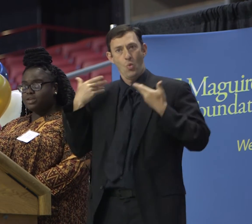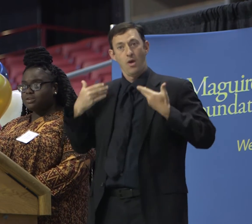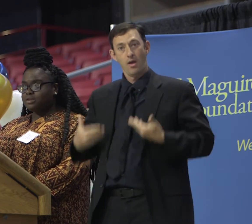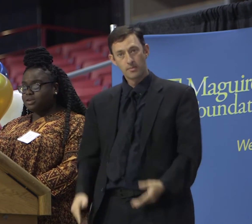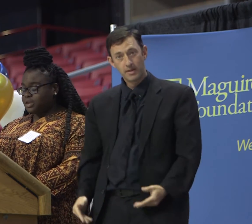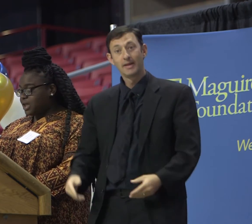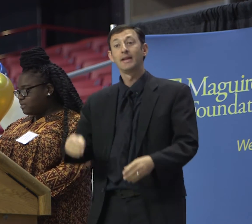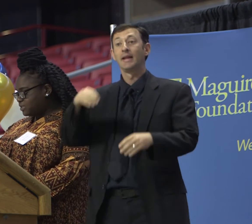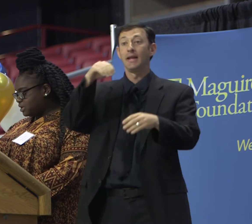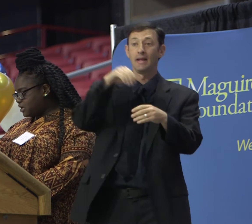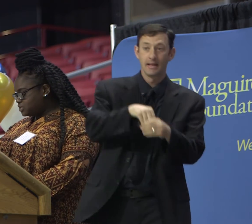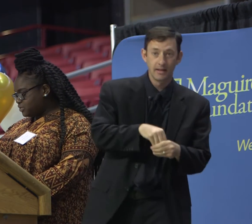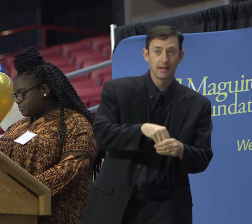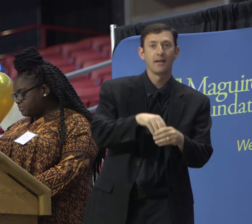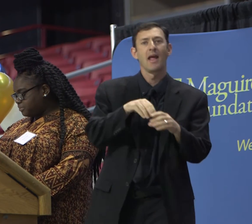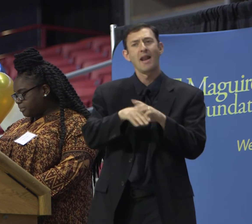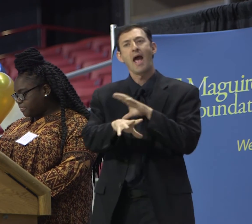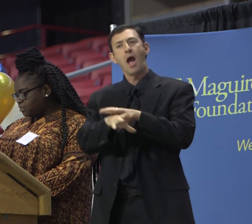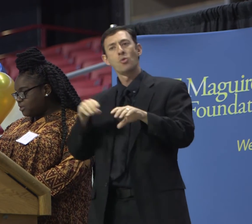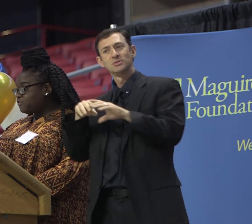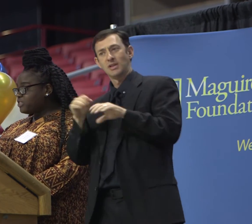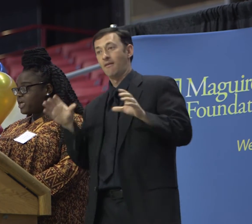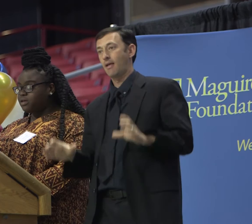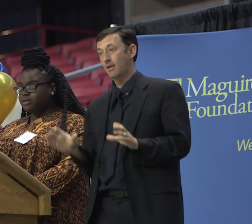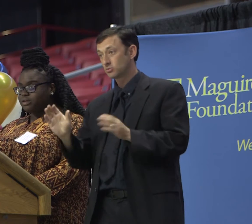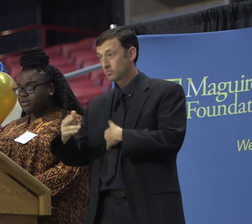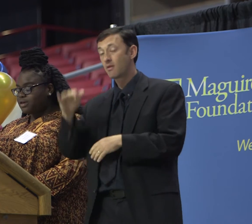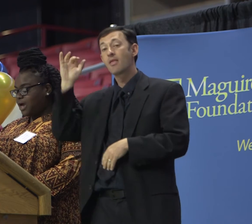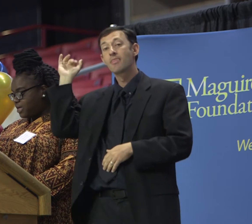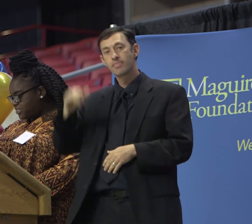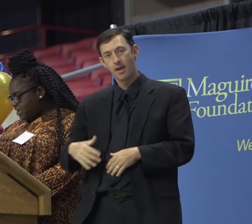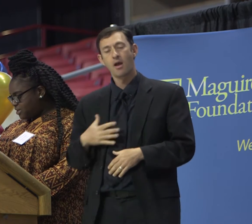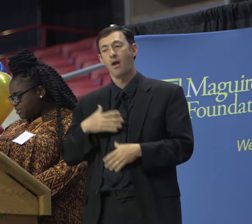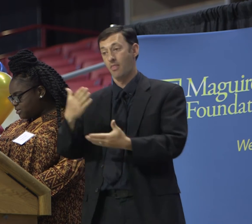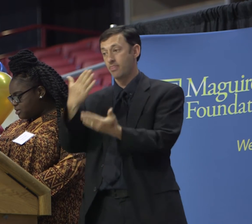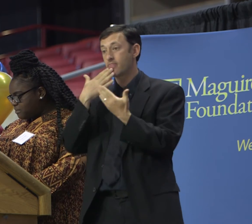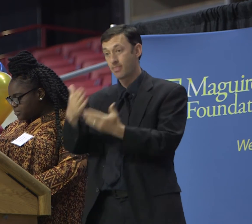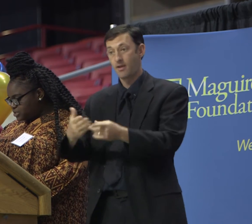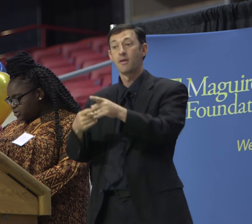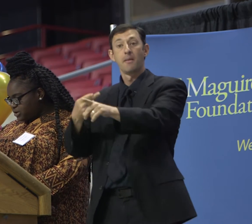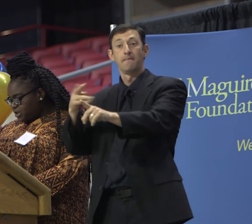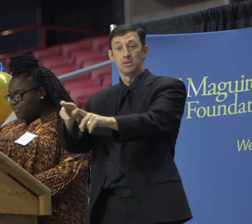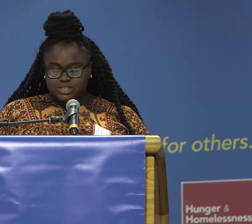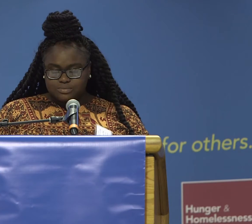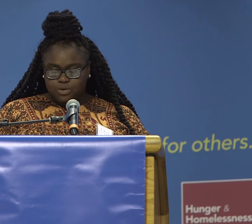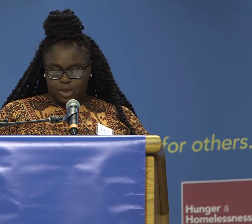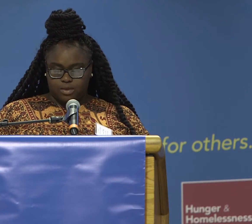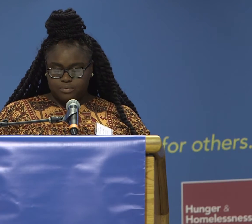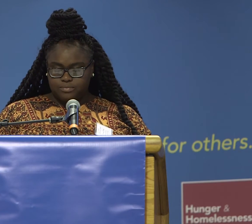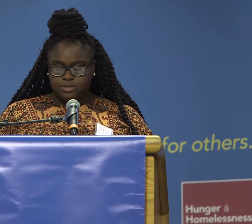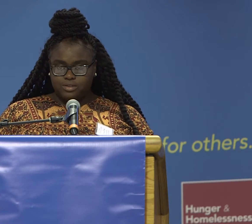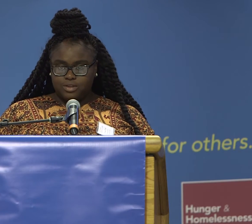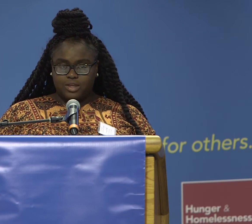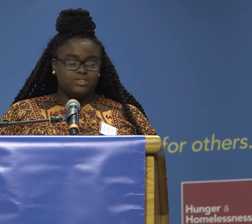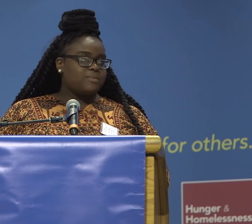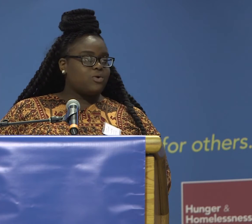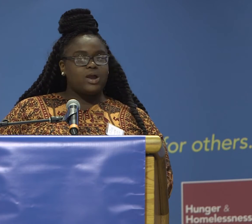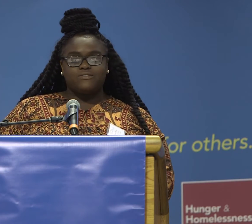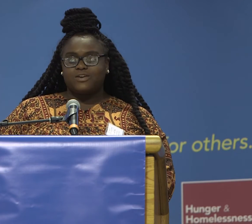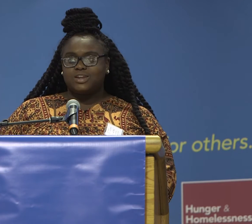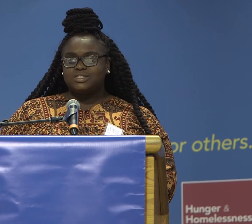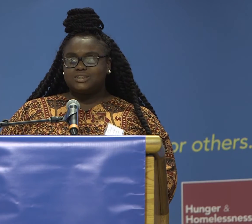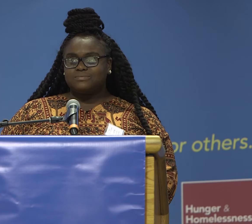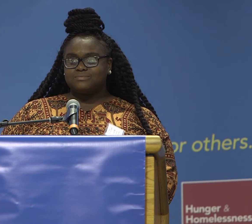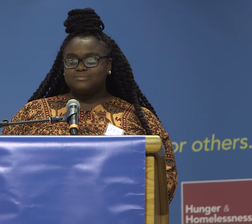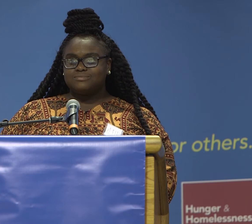both in and out of the classroom. And for that, I thank Mr. and Mrs. Maguire and the